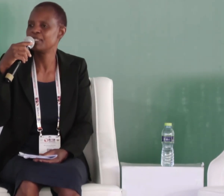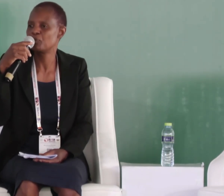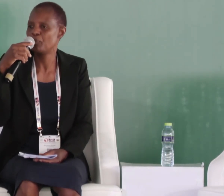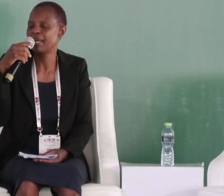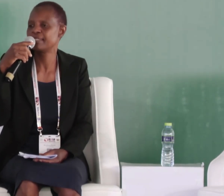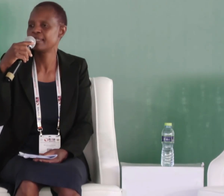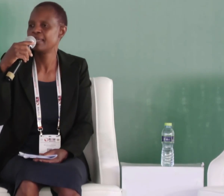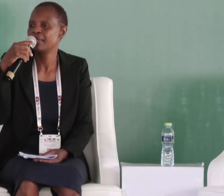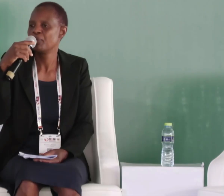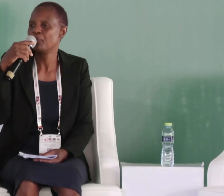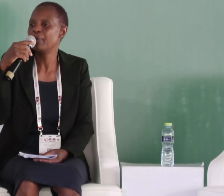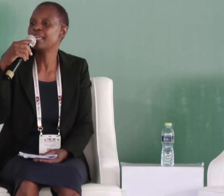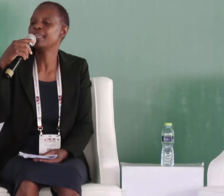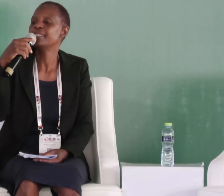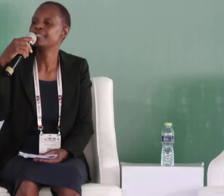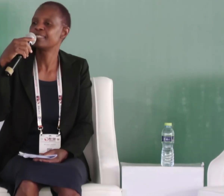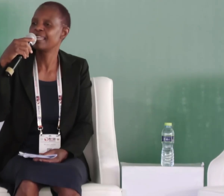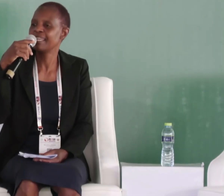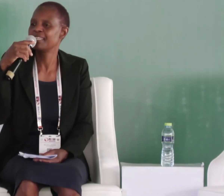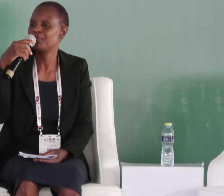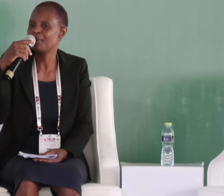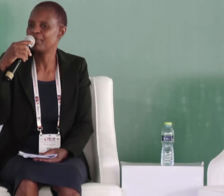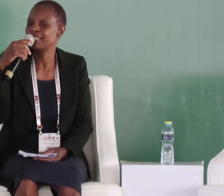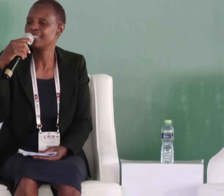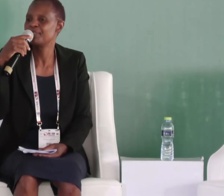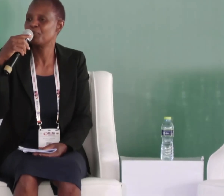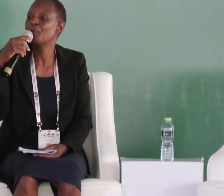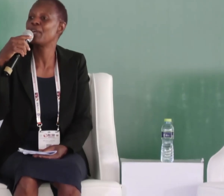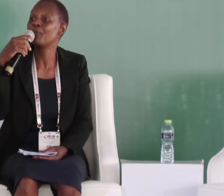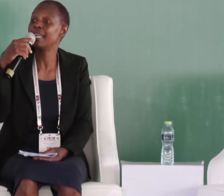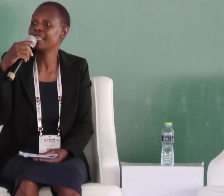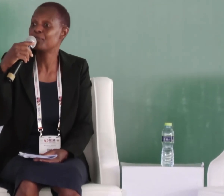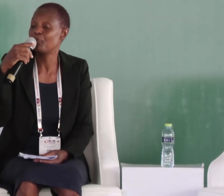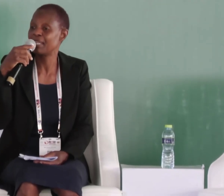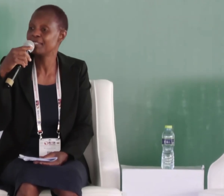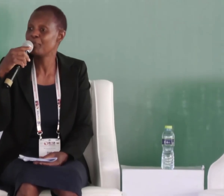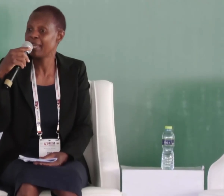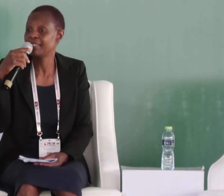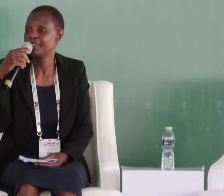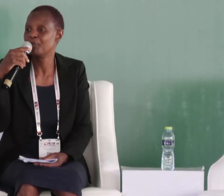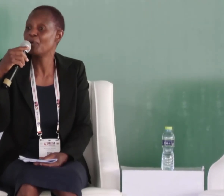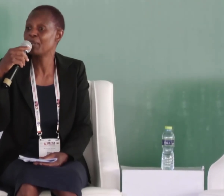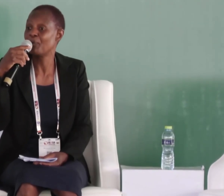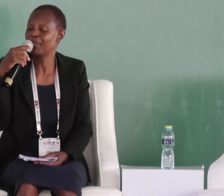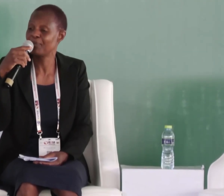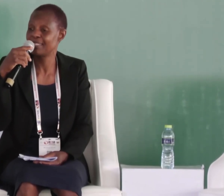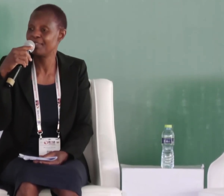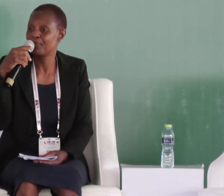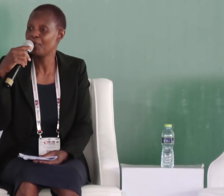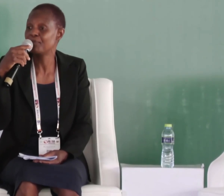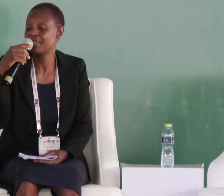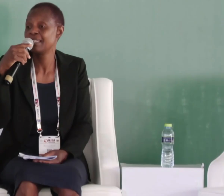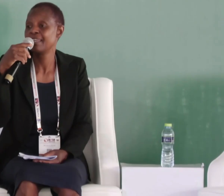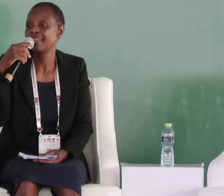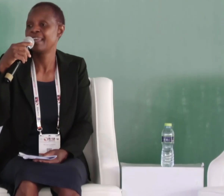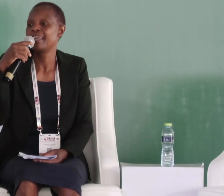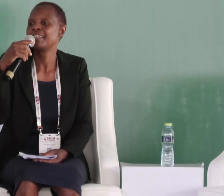implementing TOPAs. We selected pharmacies who were willing to participate, knowing what was